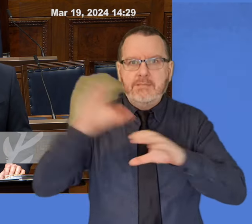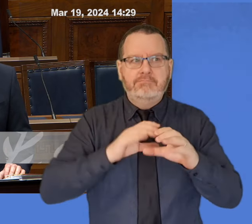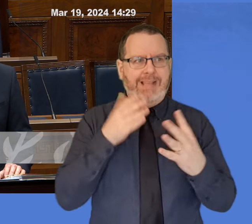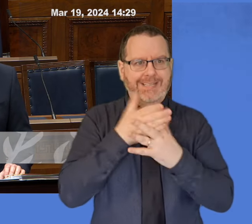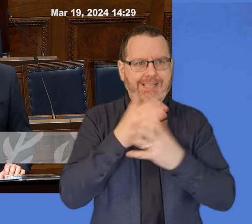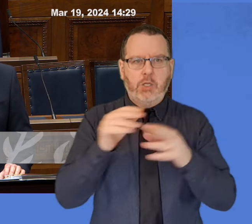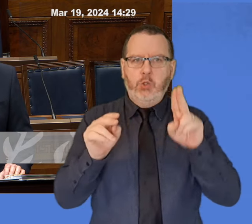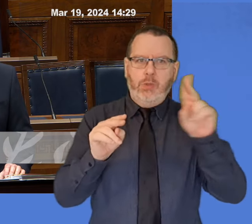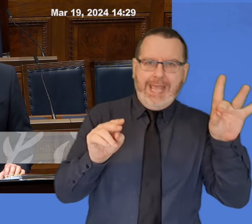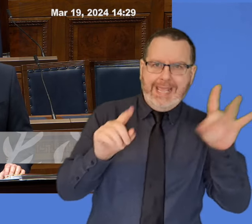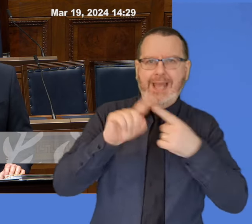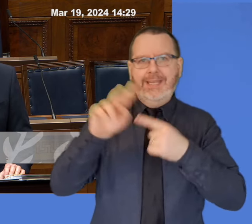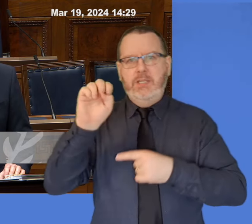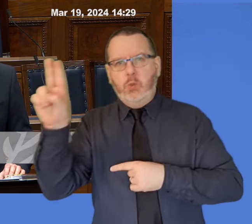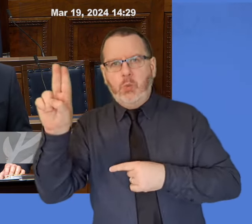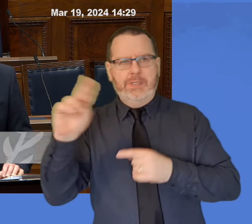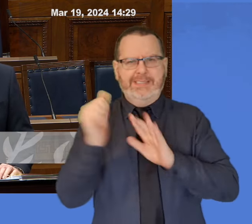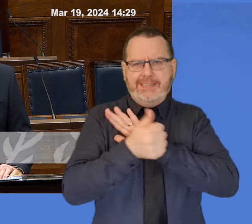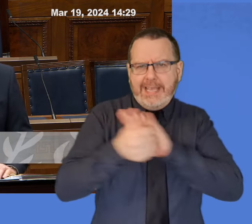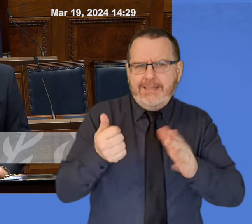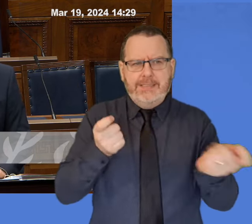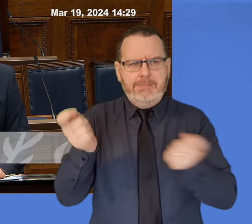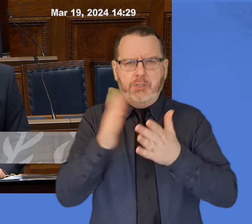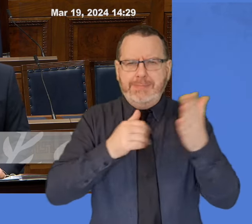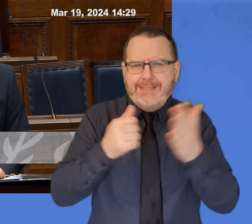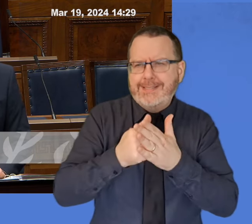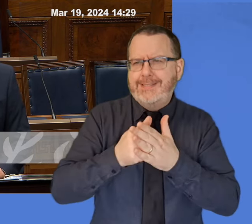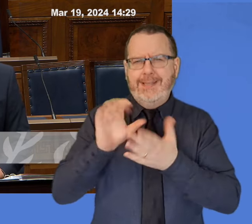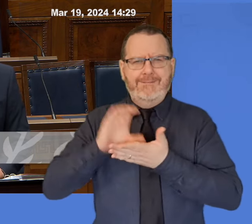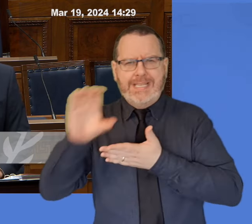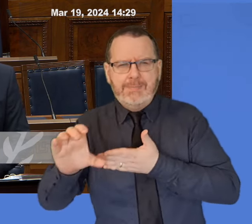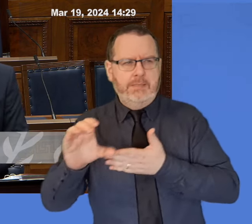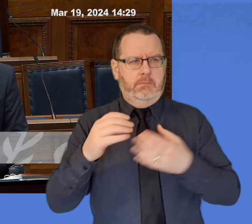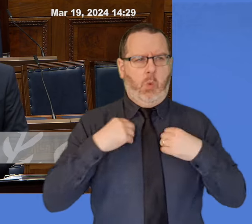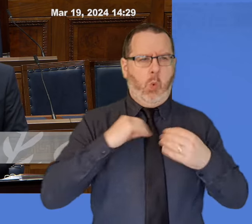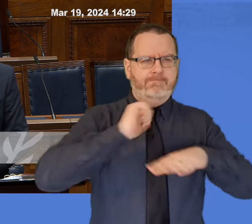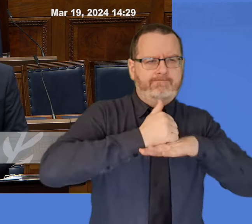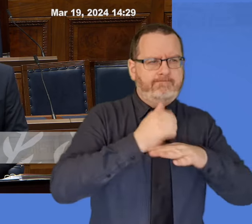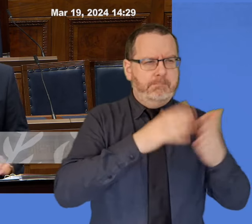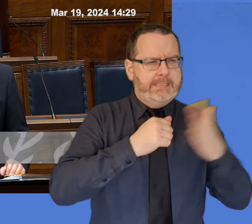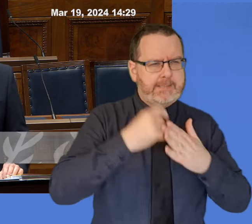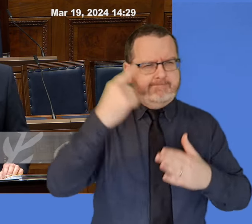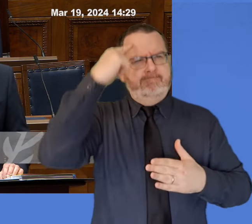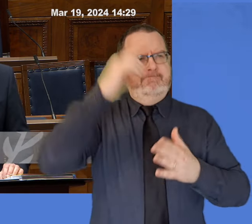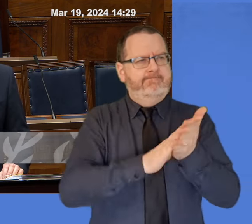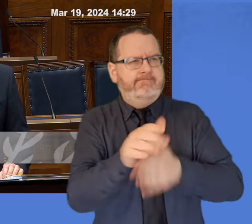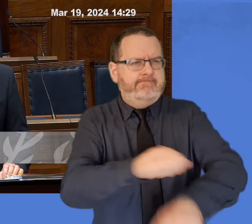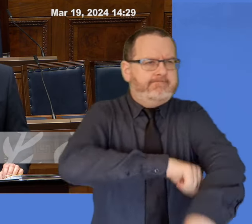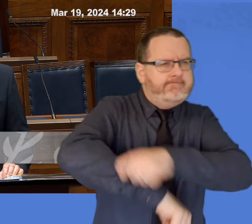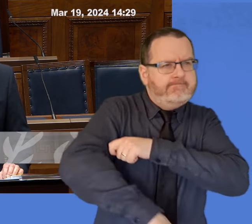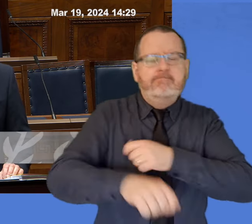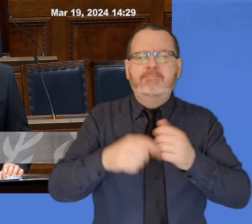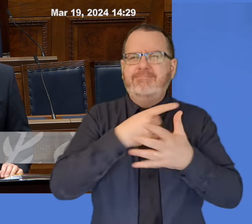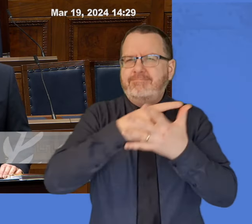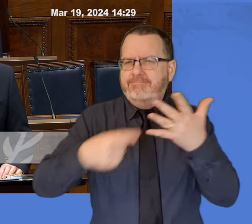making the most of the dual market access, skills, leadership and management of business, investment in innovation, entrepreneurship and a policy for high potential